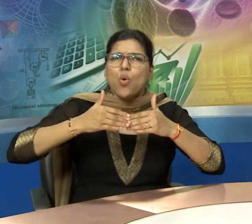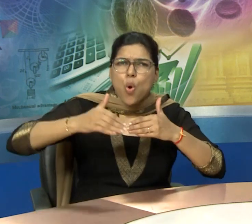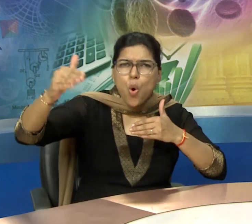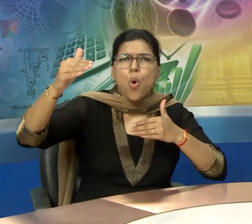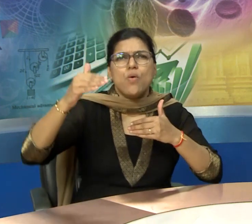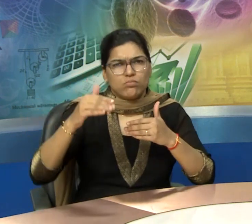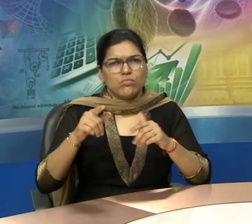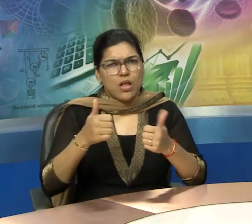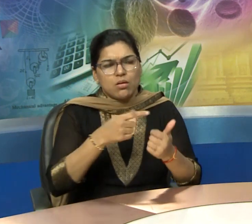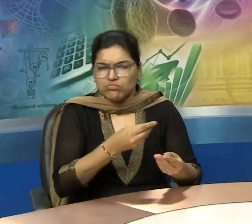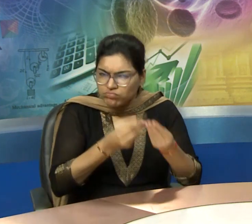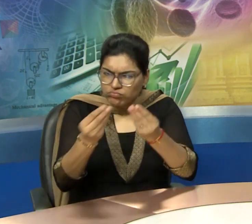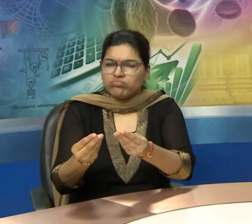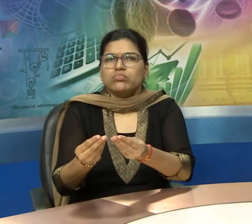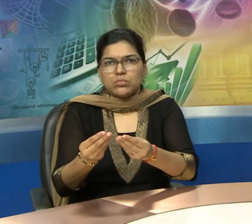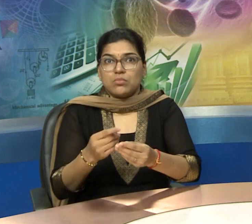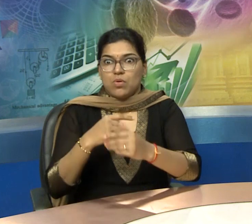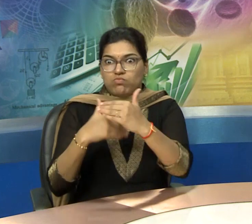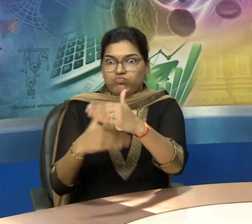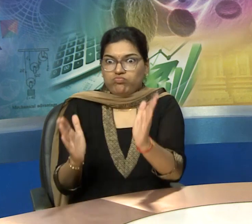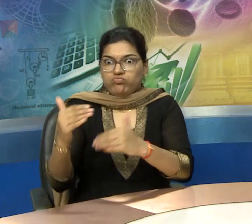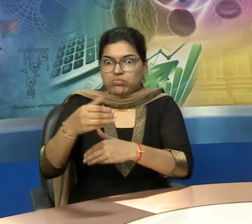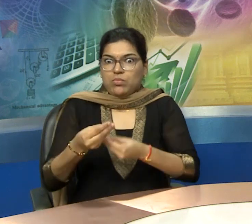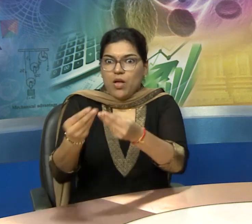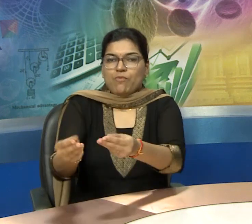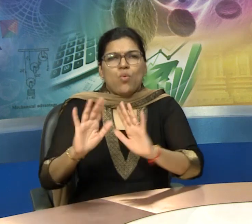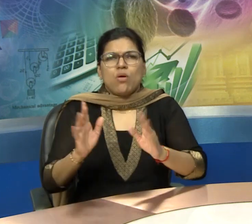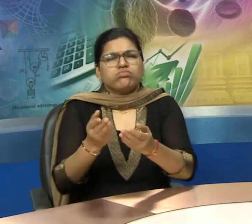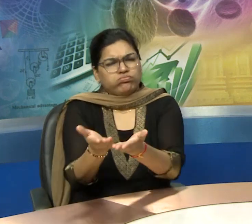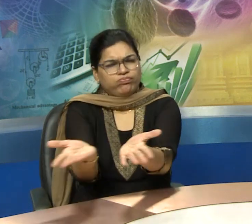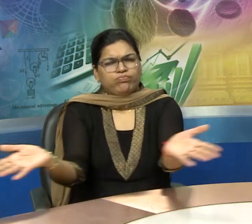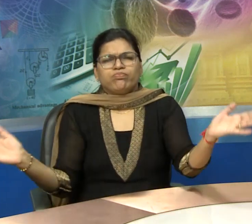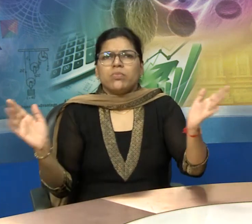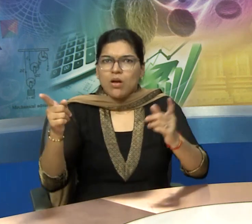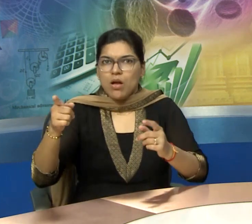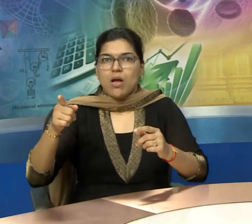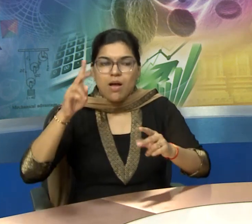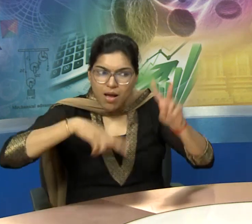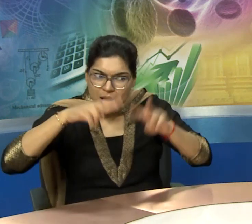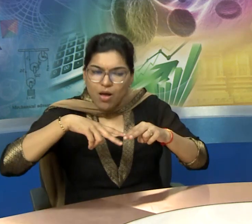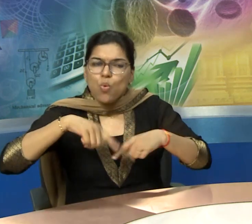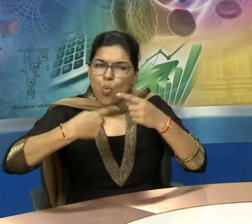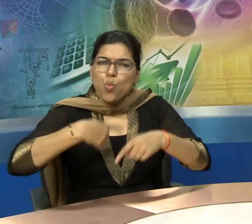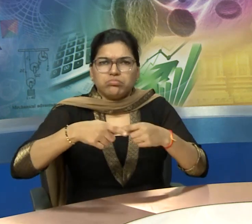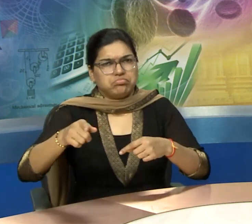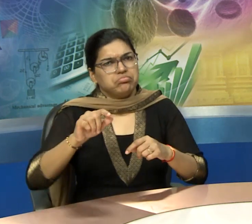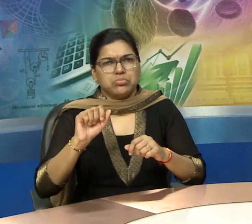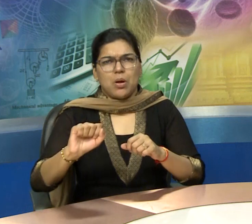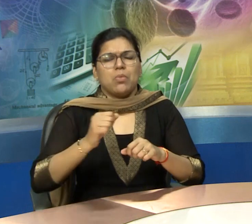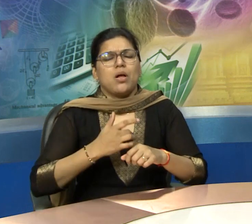The first point under this heading explains that it helps in the